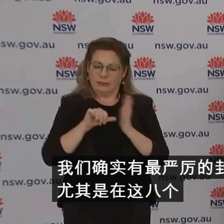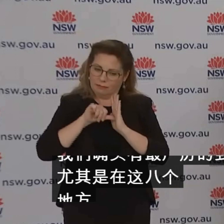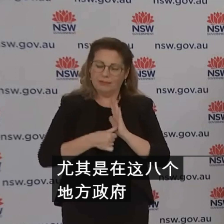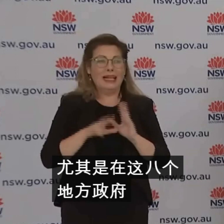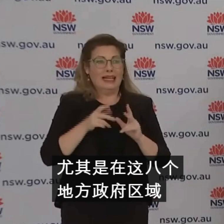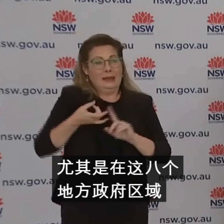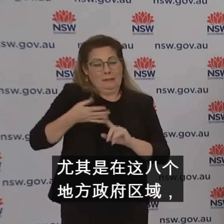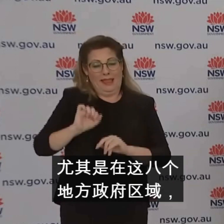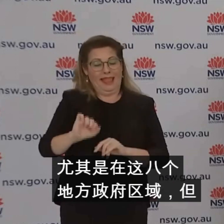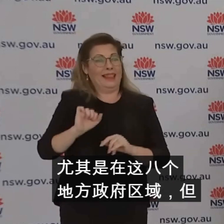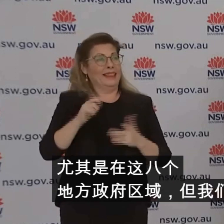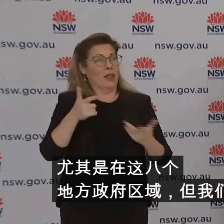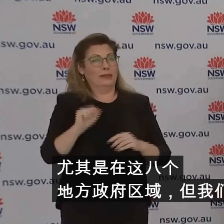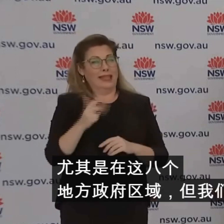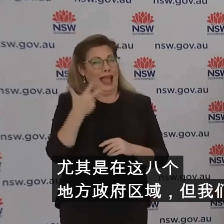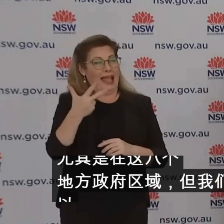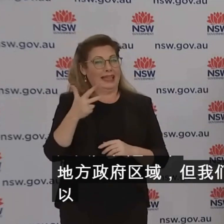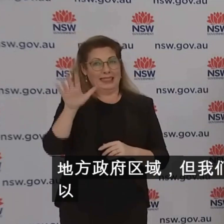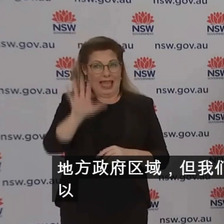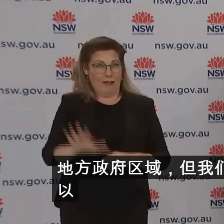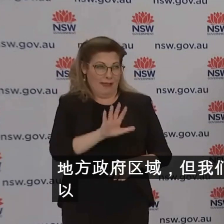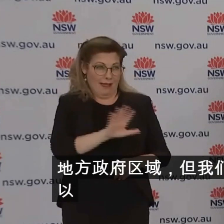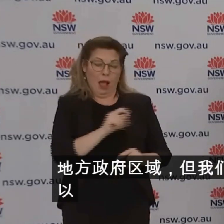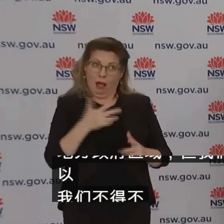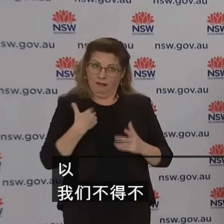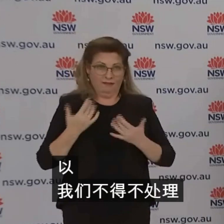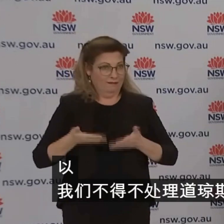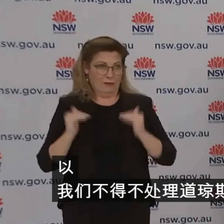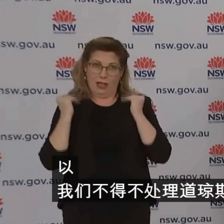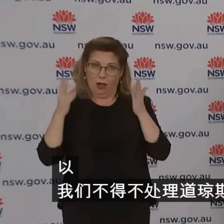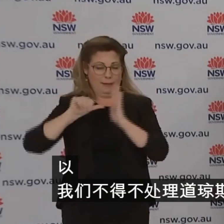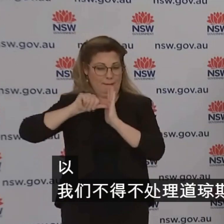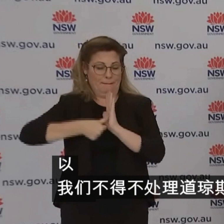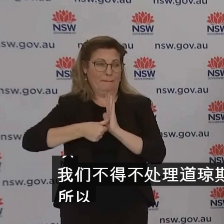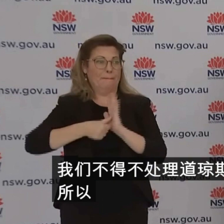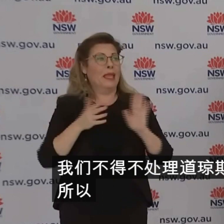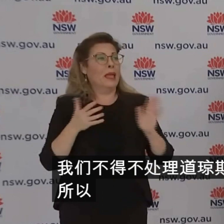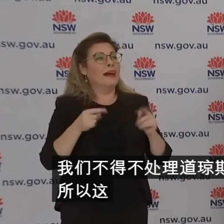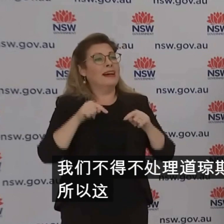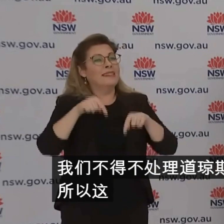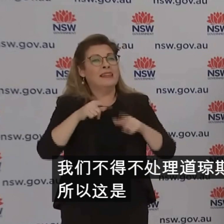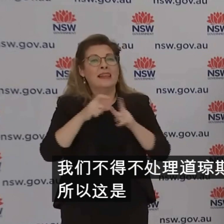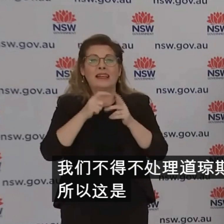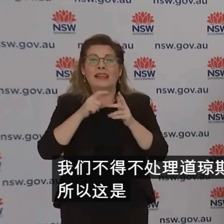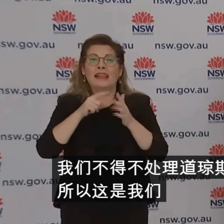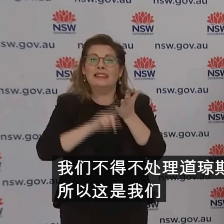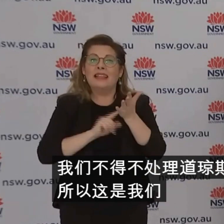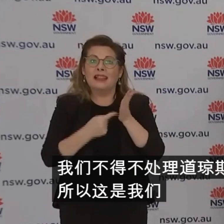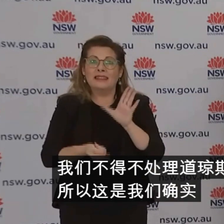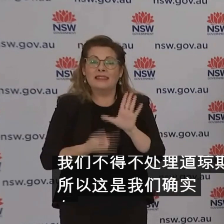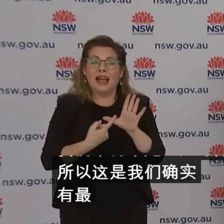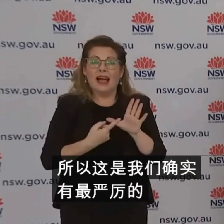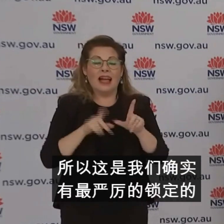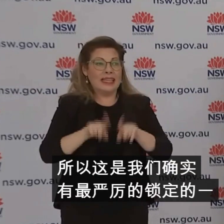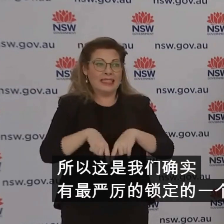8 local government areas, but we've never dealt with Delta in the way we've had to deal with now. So that is the one difference.